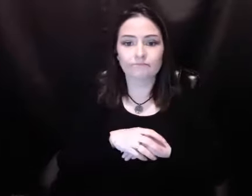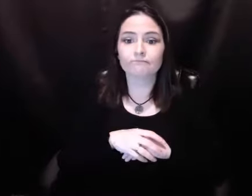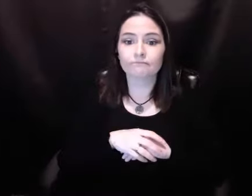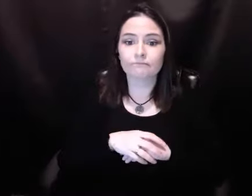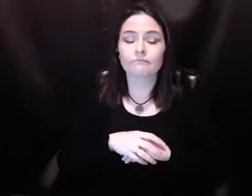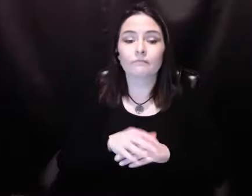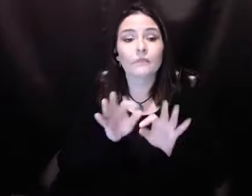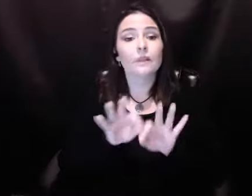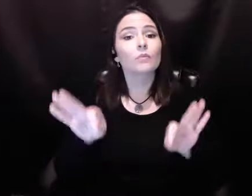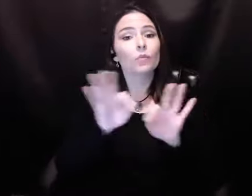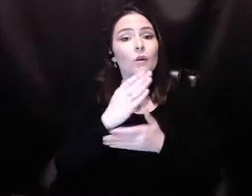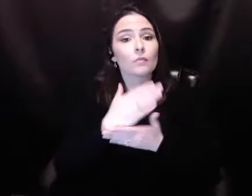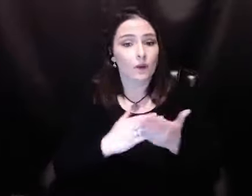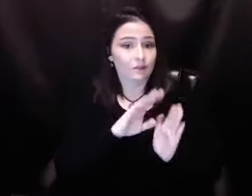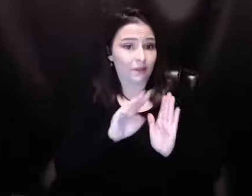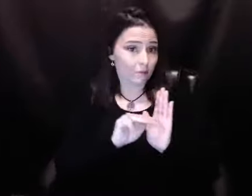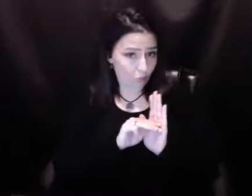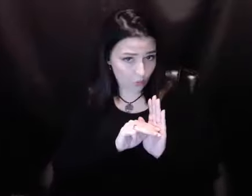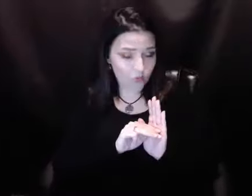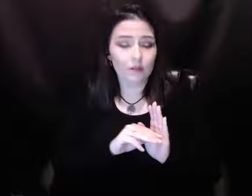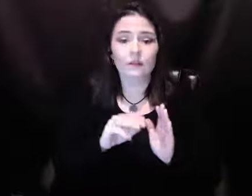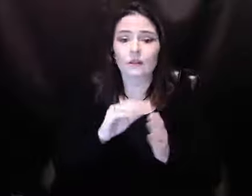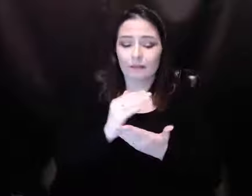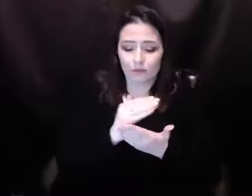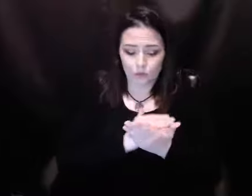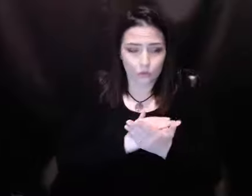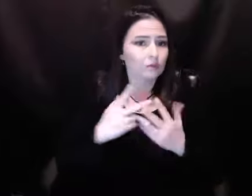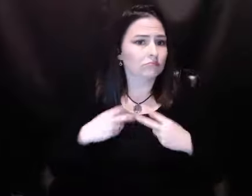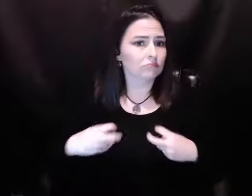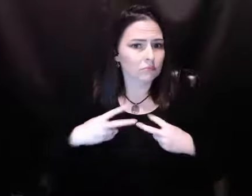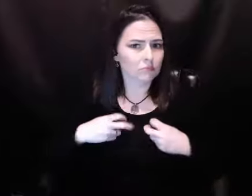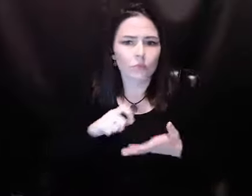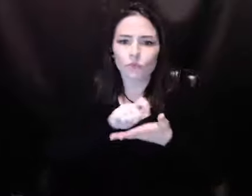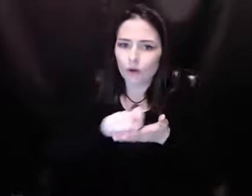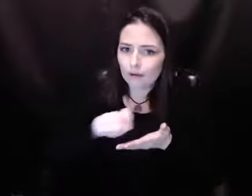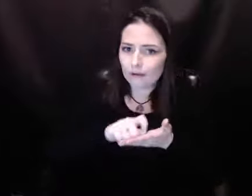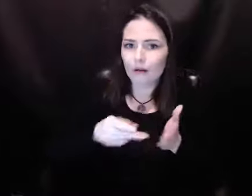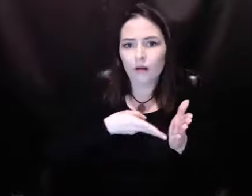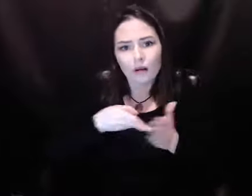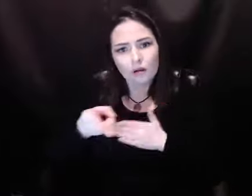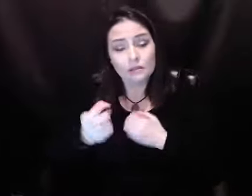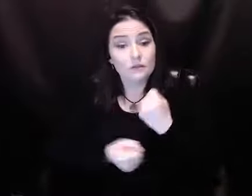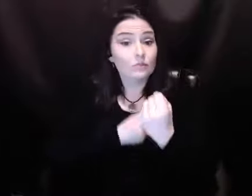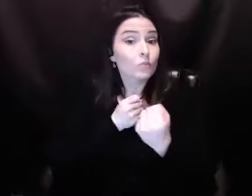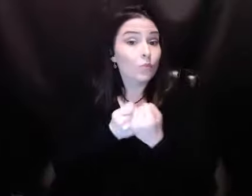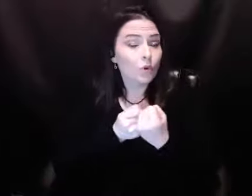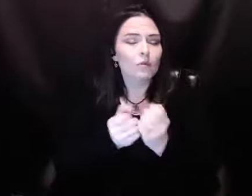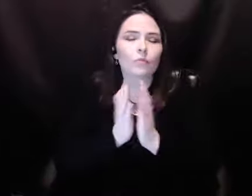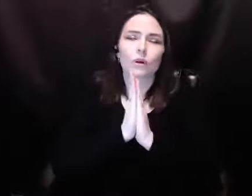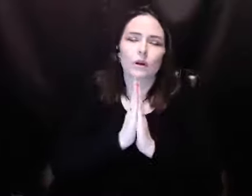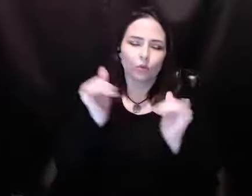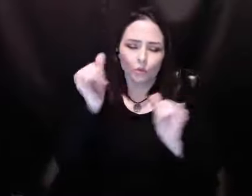feelings and acts from the beginning until now. Step 4 has been an essential step towards recognizing